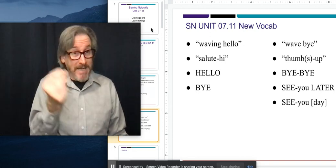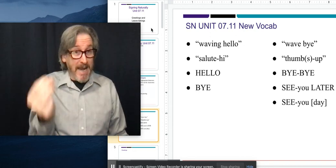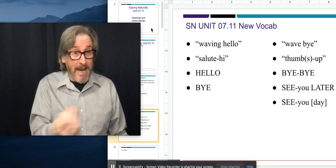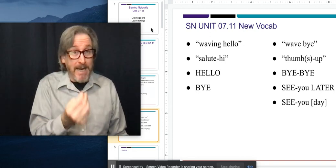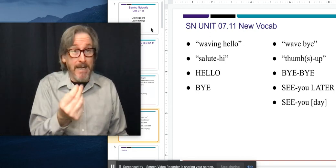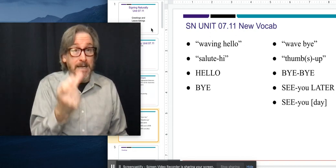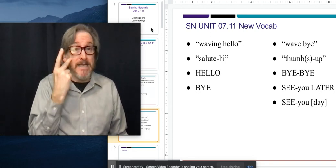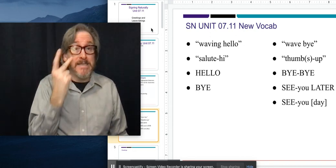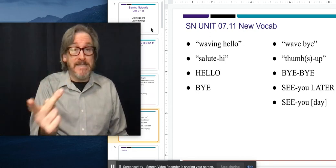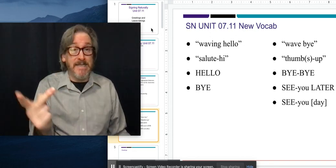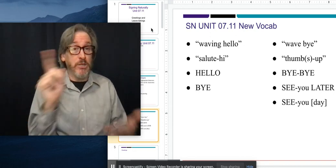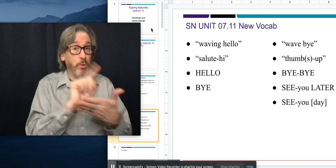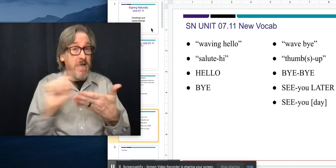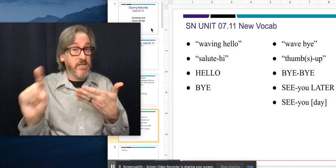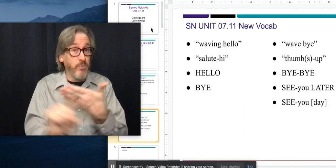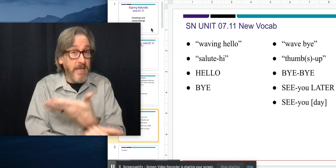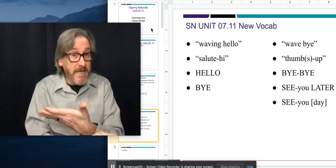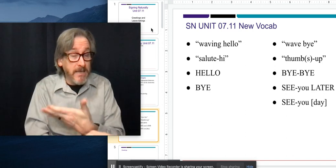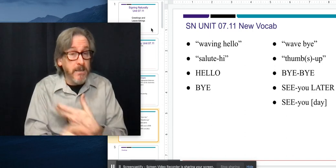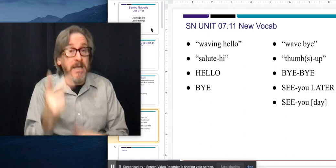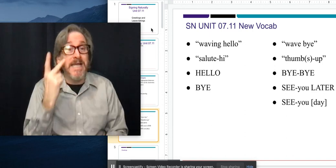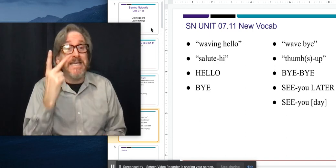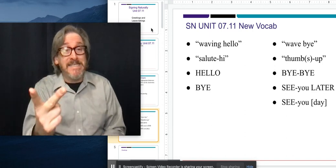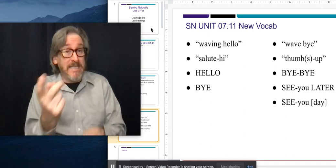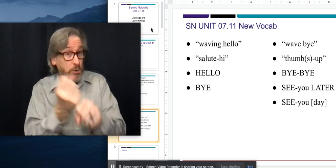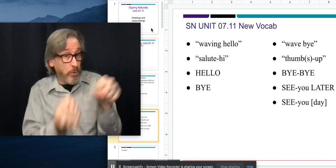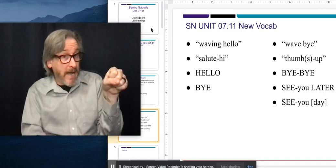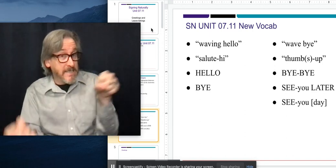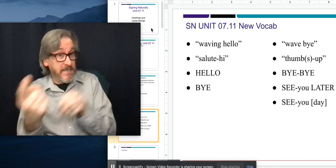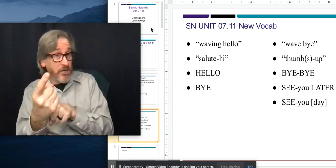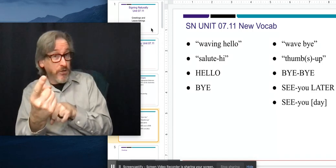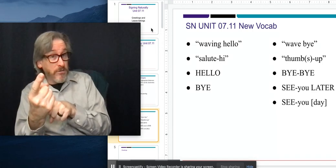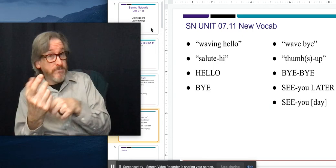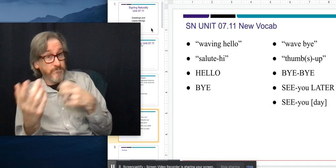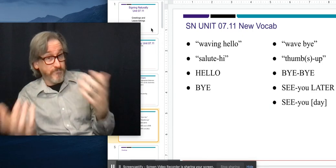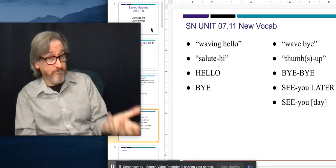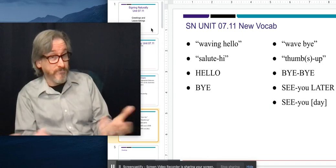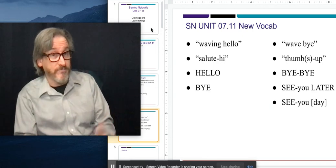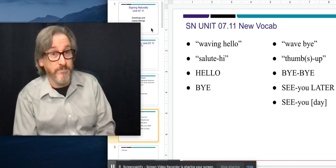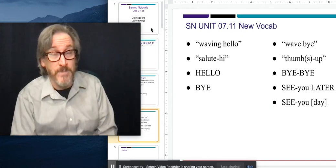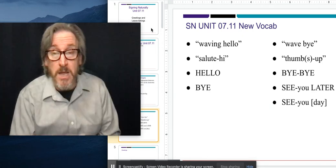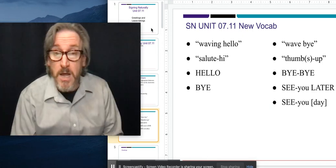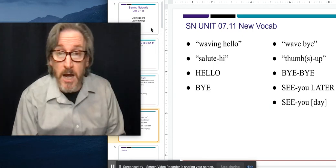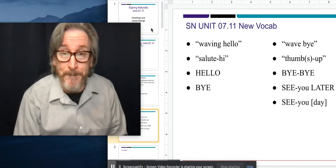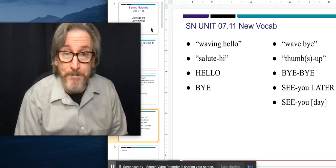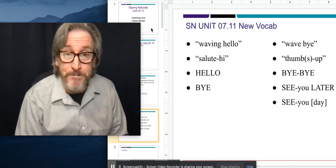on Monday. See you next week. See you next year.